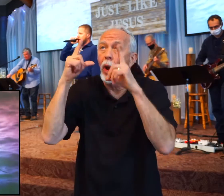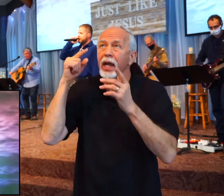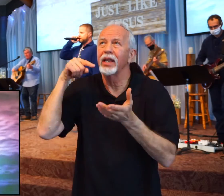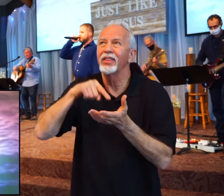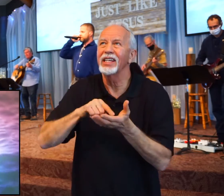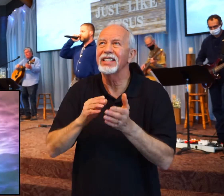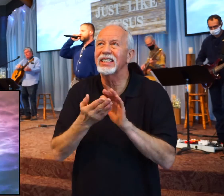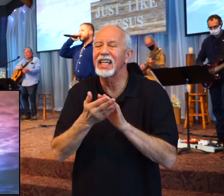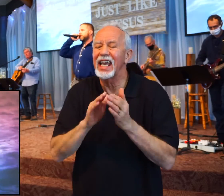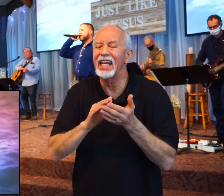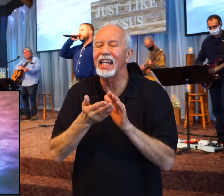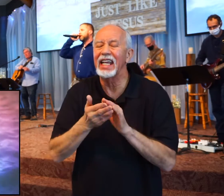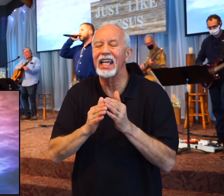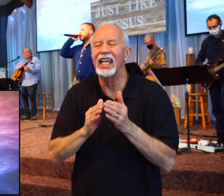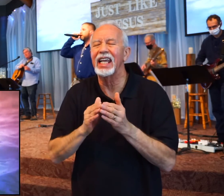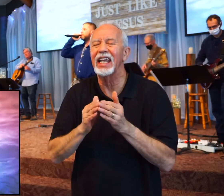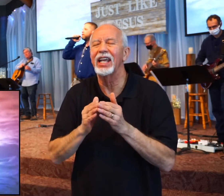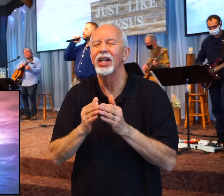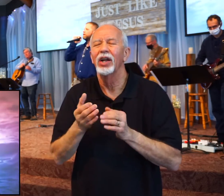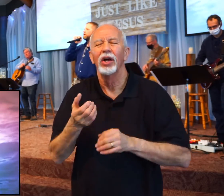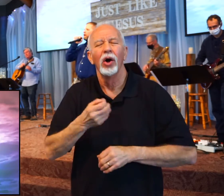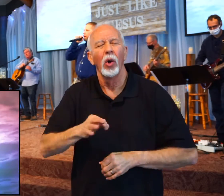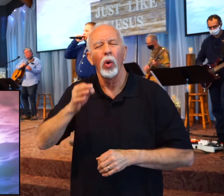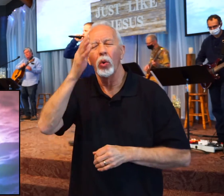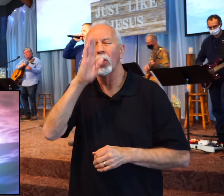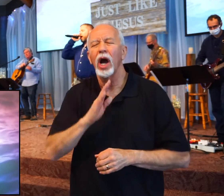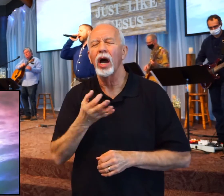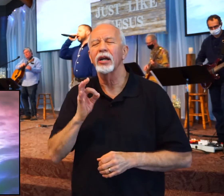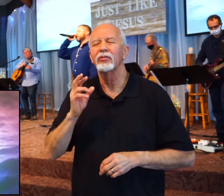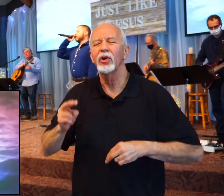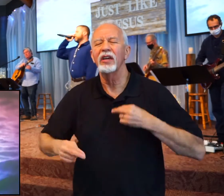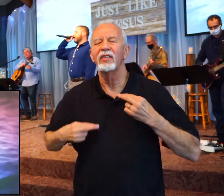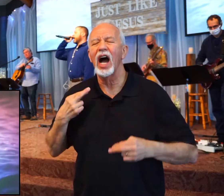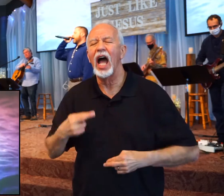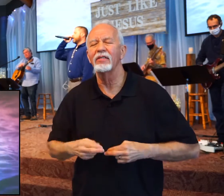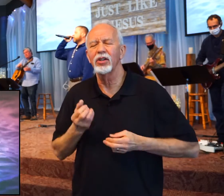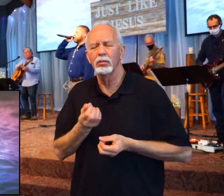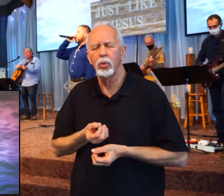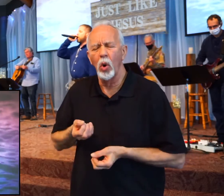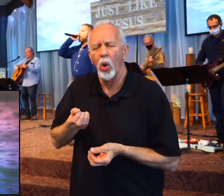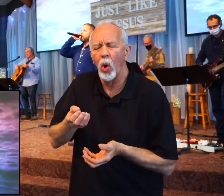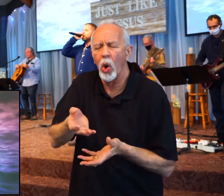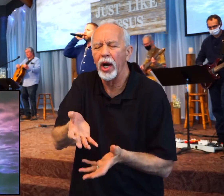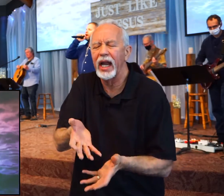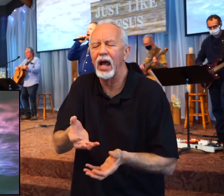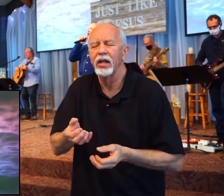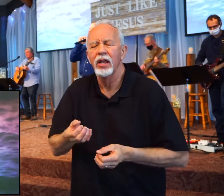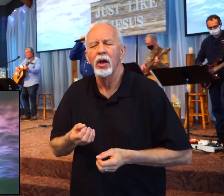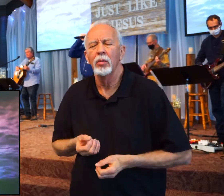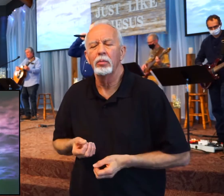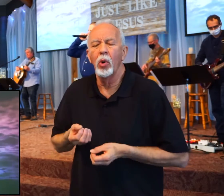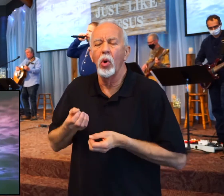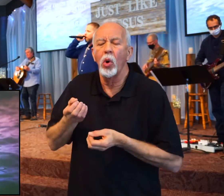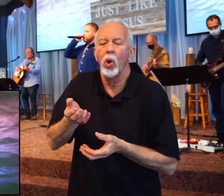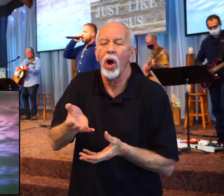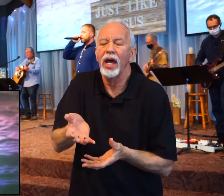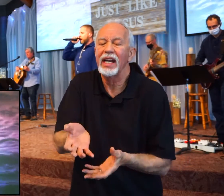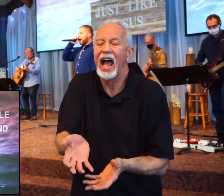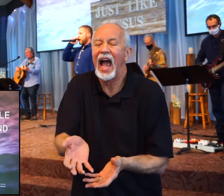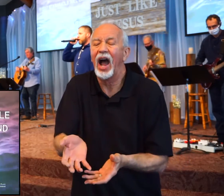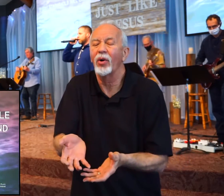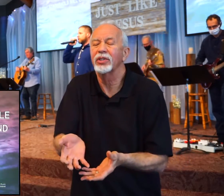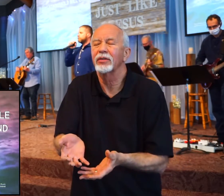come awaken the city. Oh God of revival, pour it out, pour